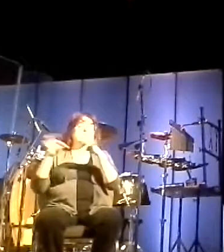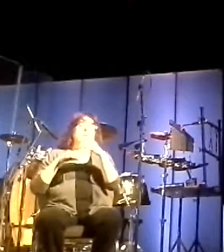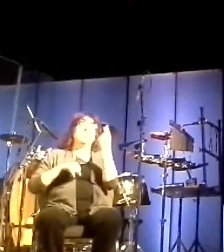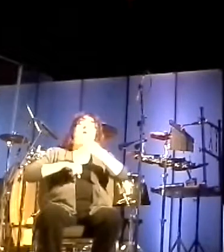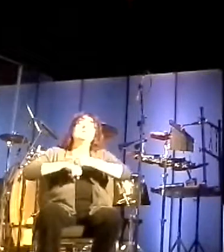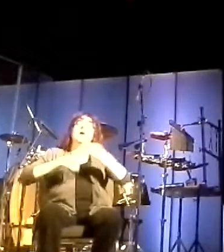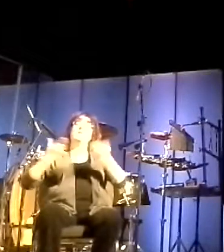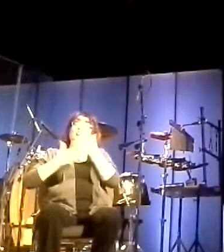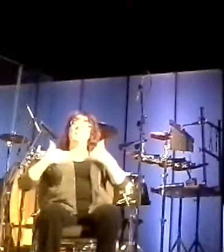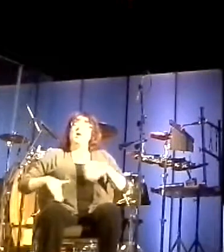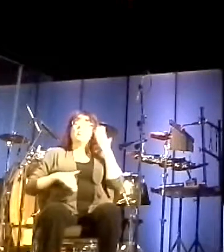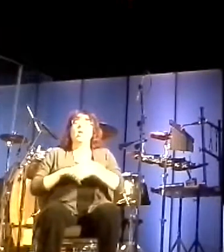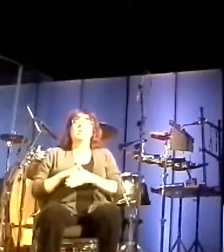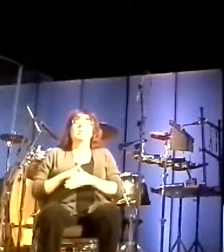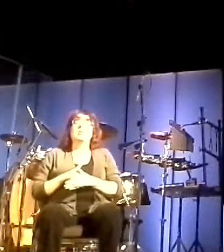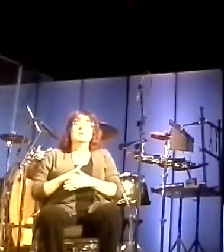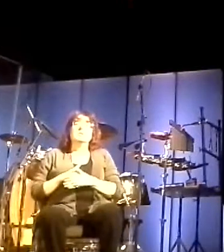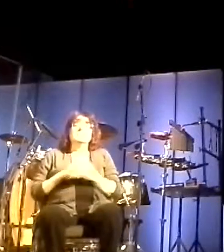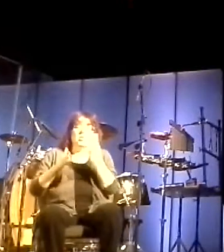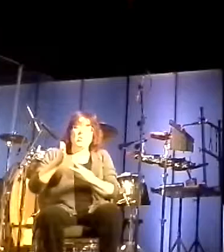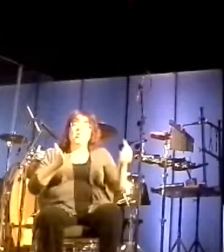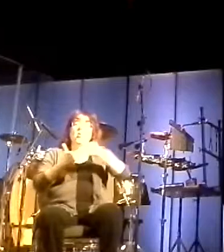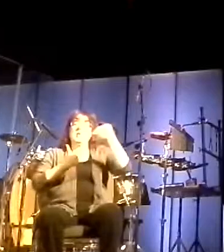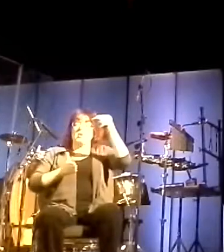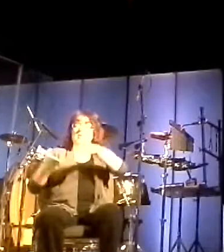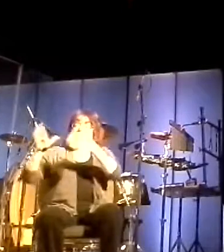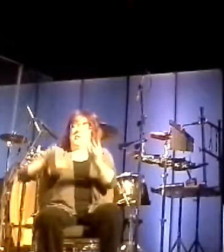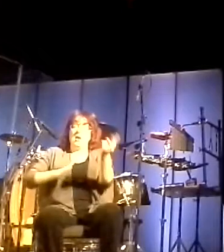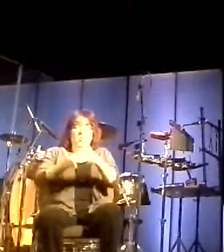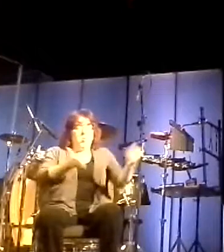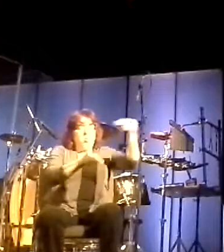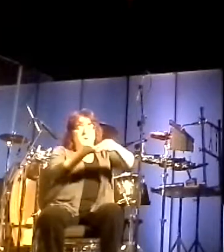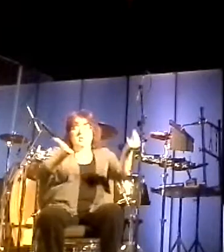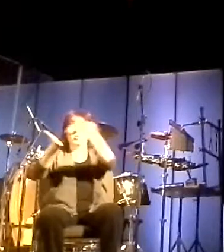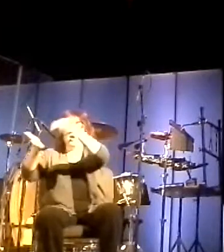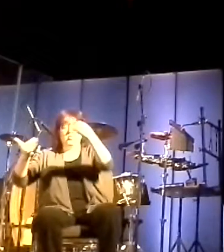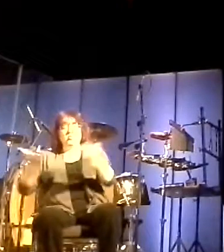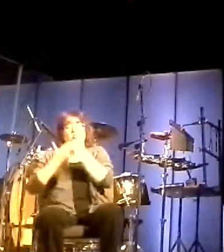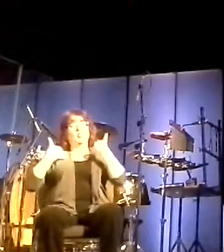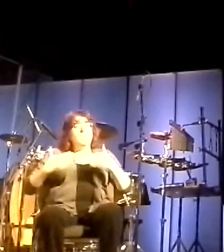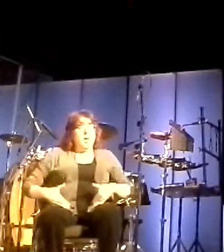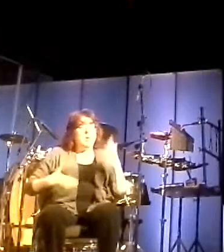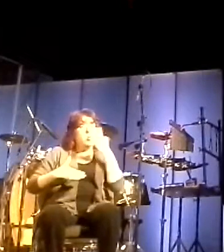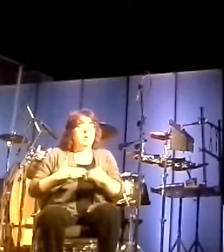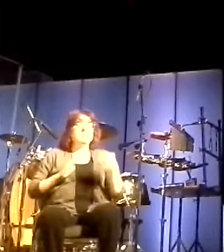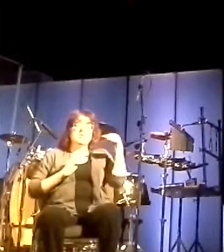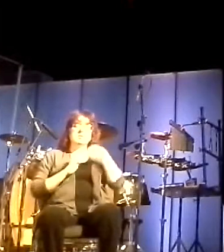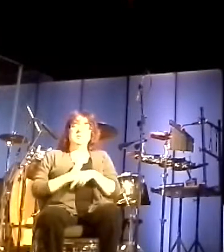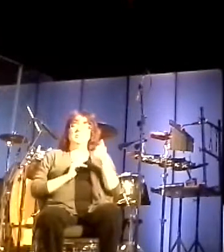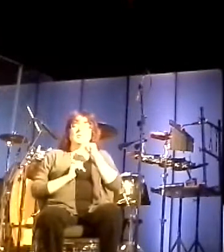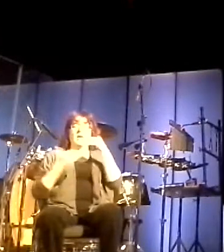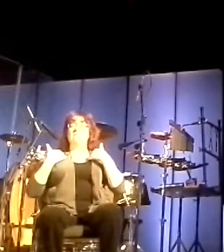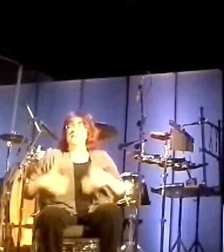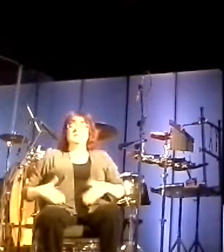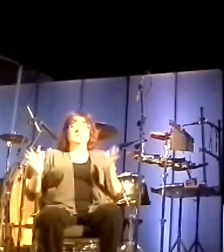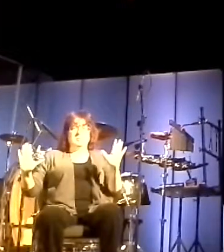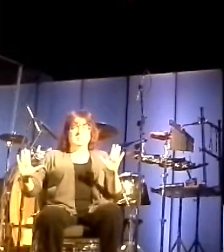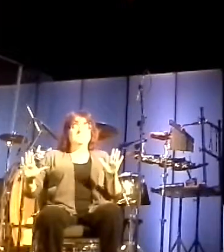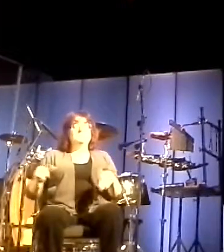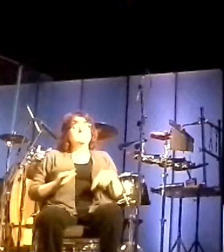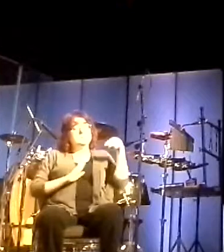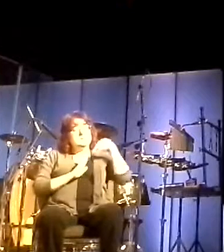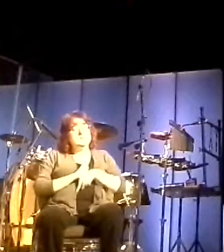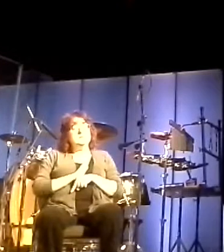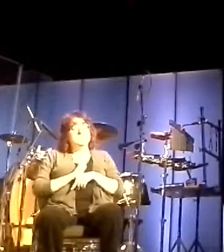one day we'll have a new body. He's talking about the resurrection of the dead, and one day we'll have this new body, and then he goes deeper than just the physical body. He goes